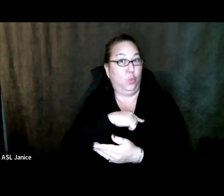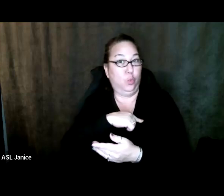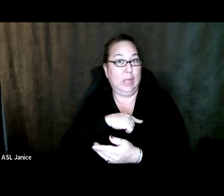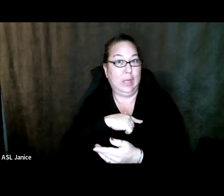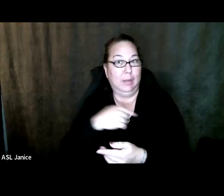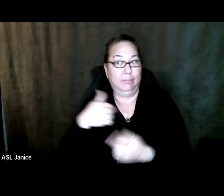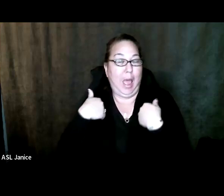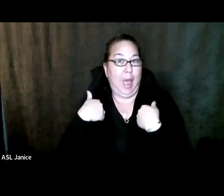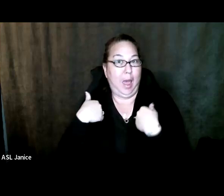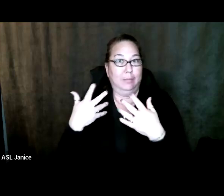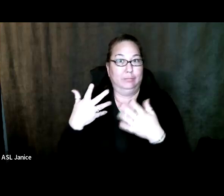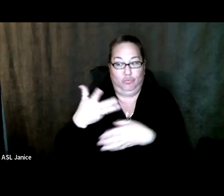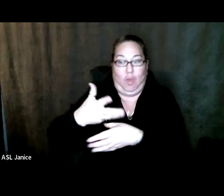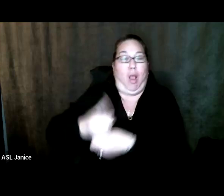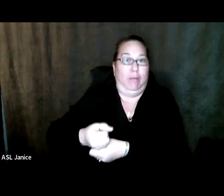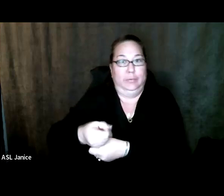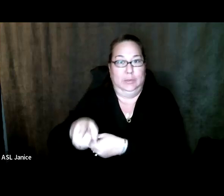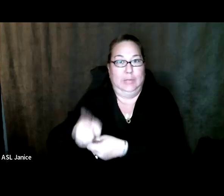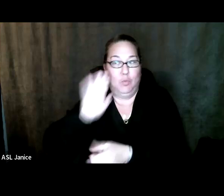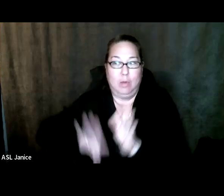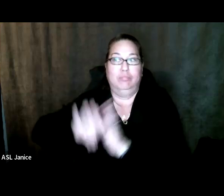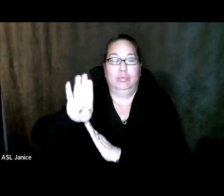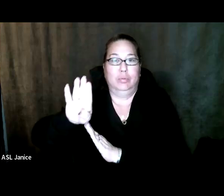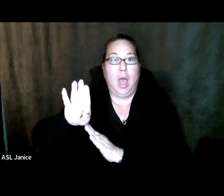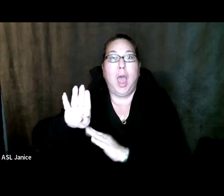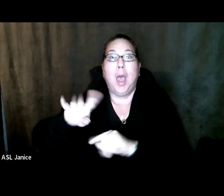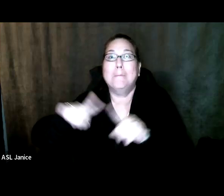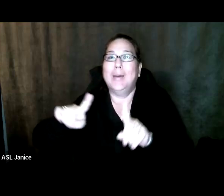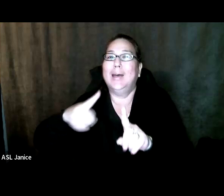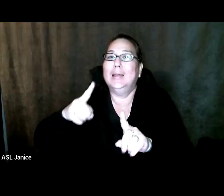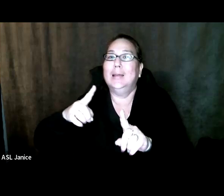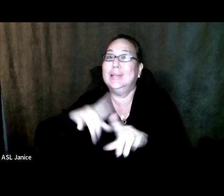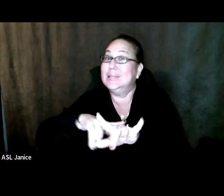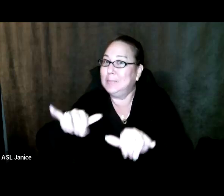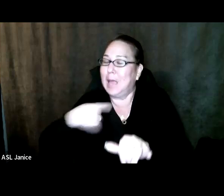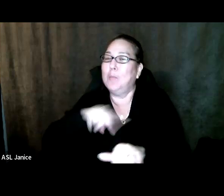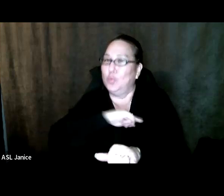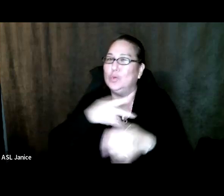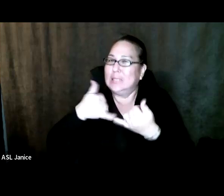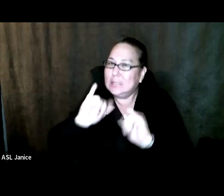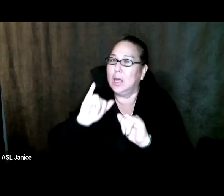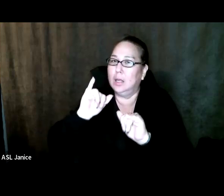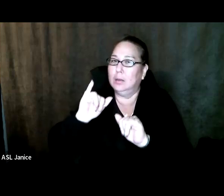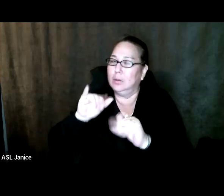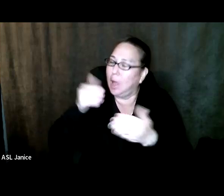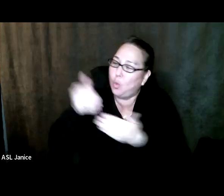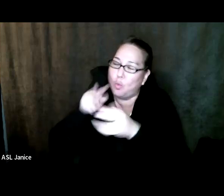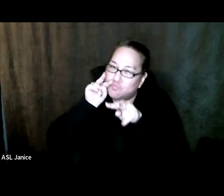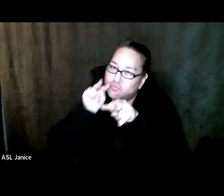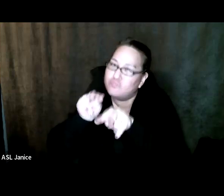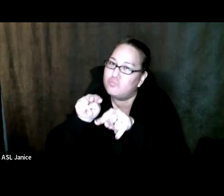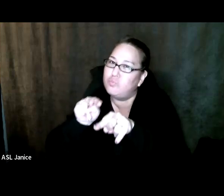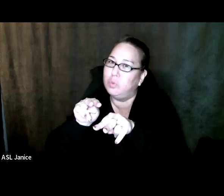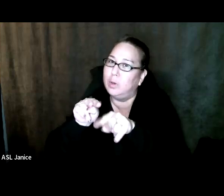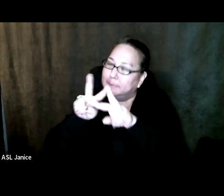school rises and then slips right back, and we see them again in transformation. We've seen that in BPS since